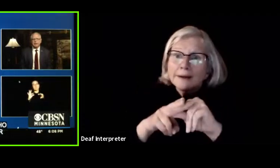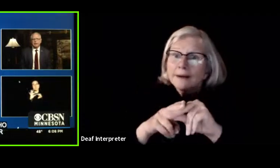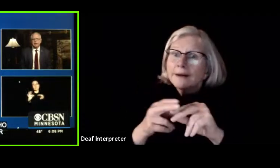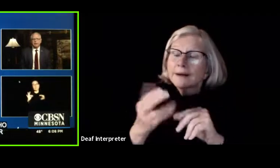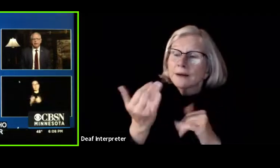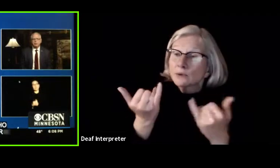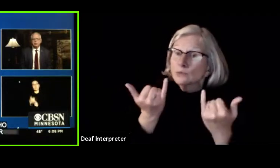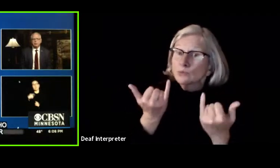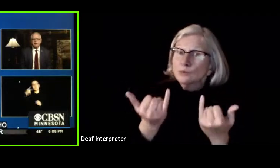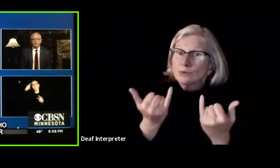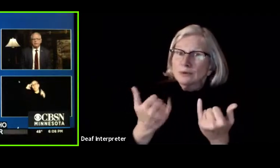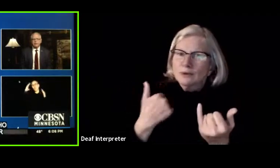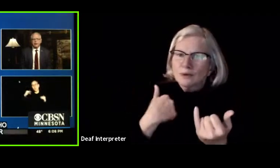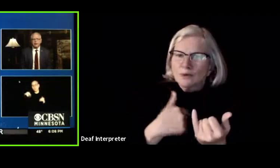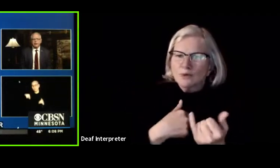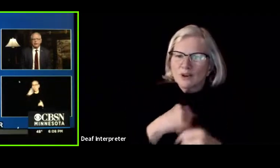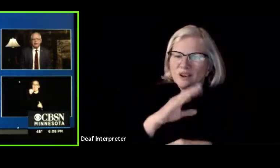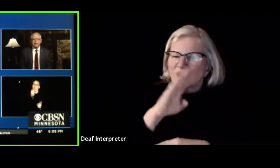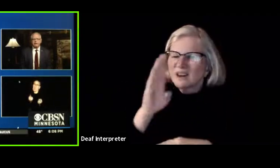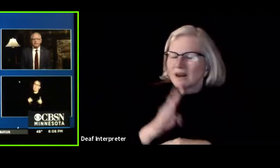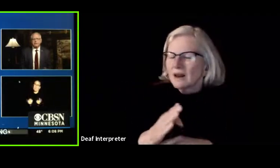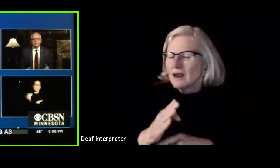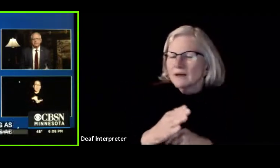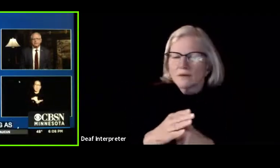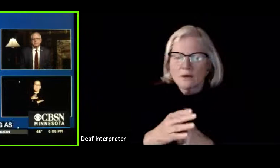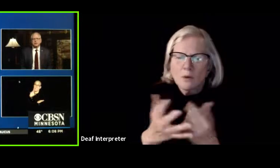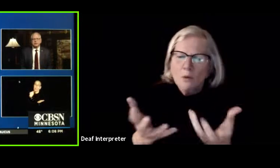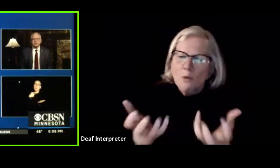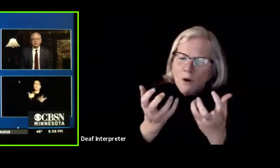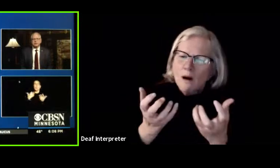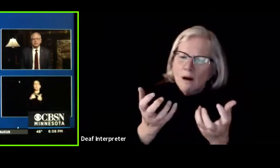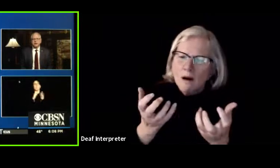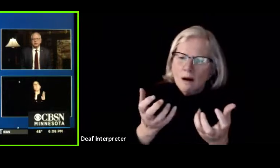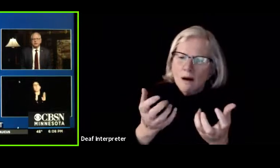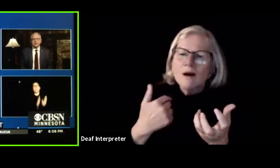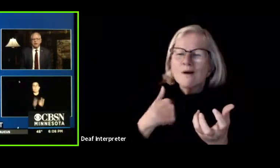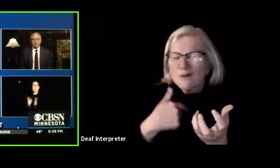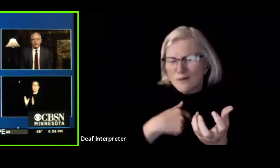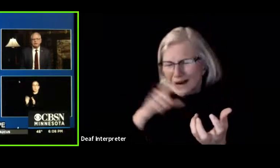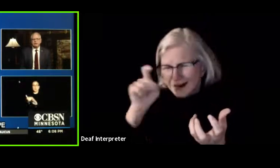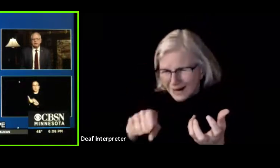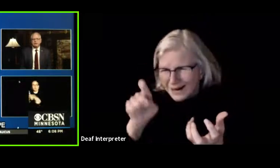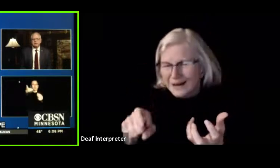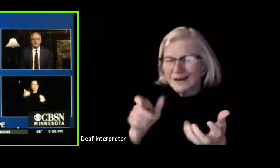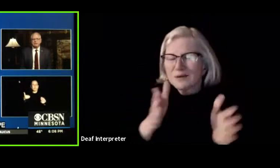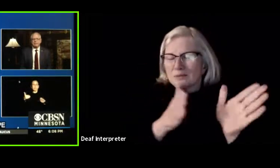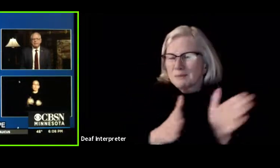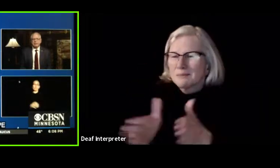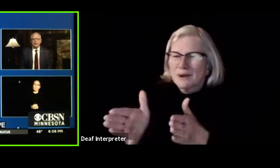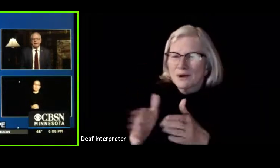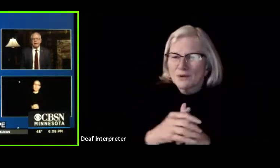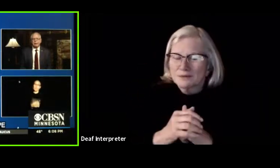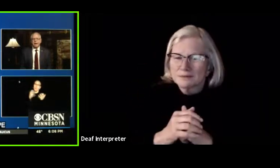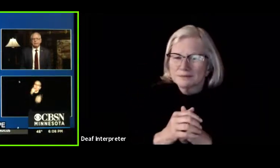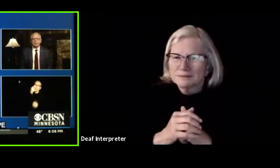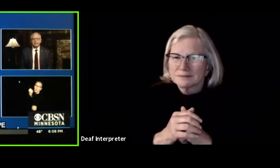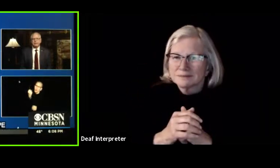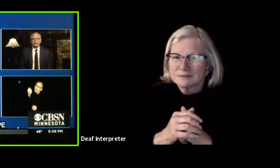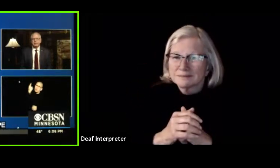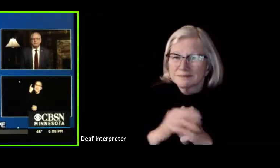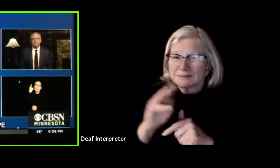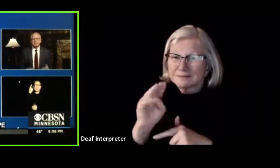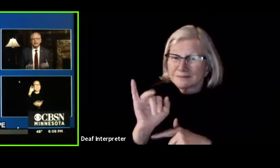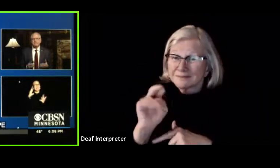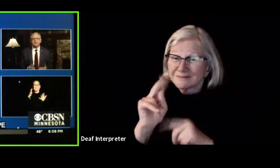happen, but we prepared for it. But I think Minnesotans, you need to understand just how rapidly this is happening and how rapidly